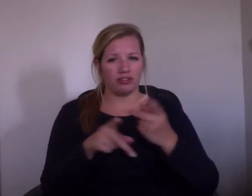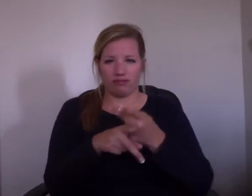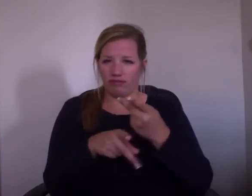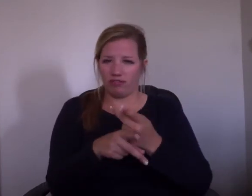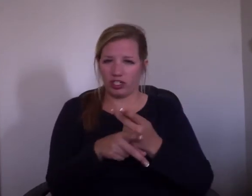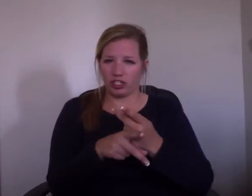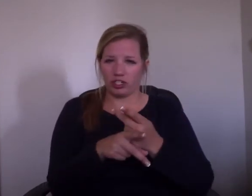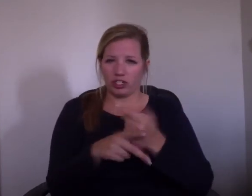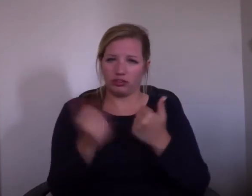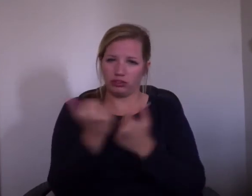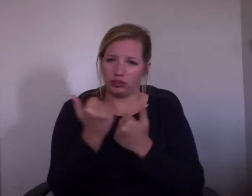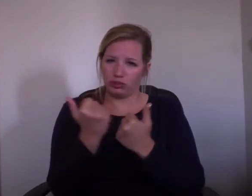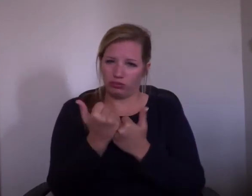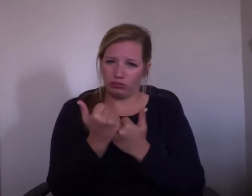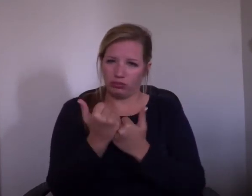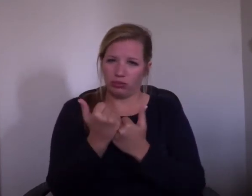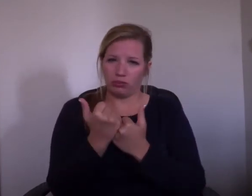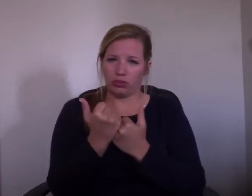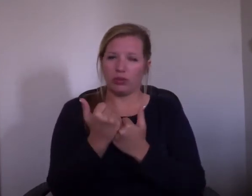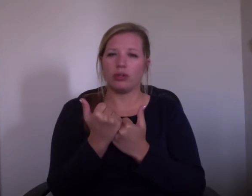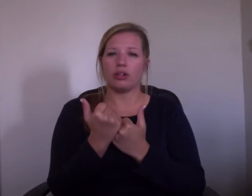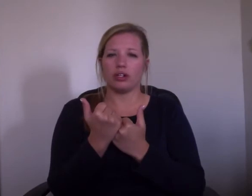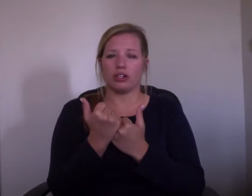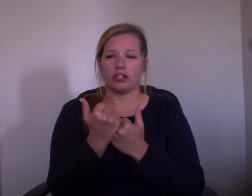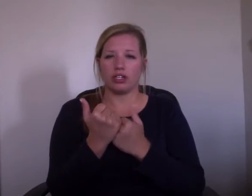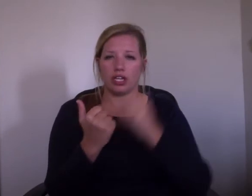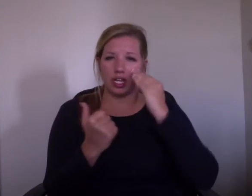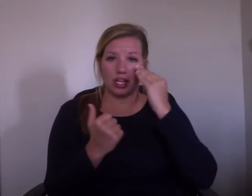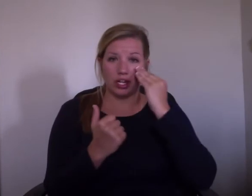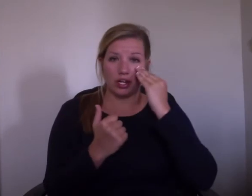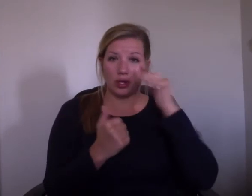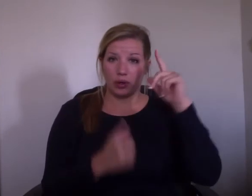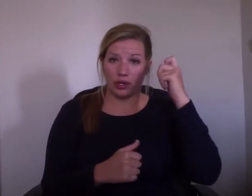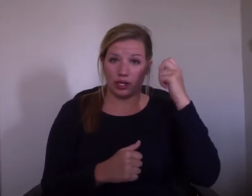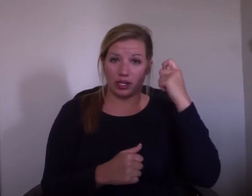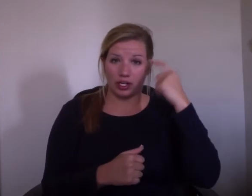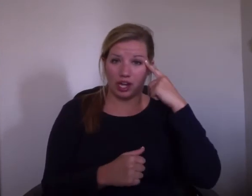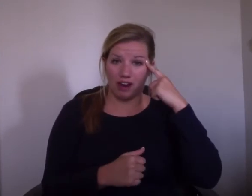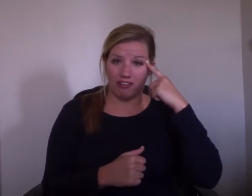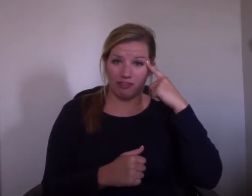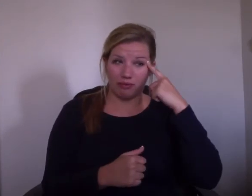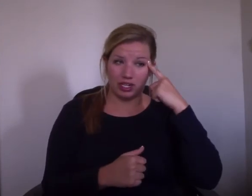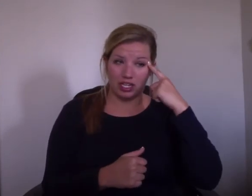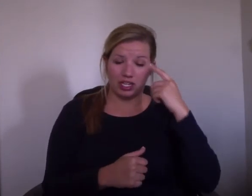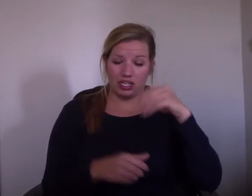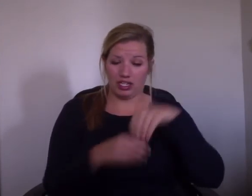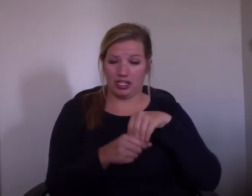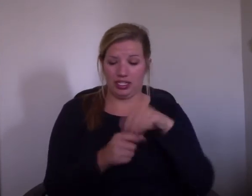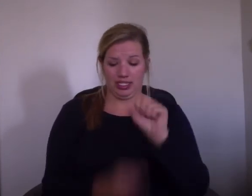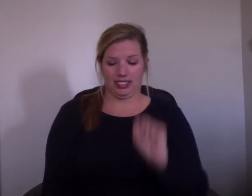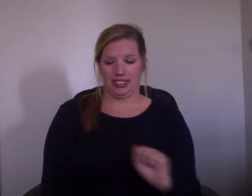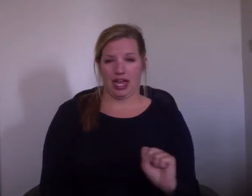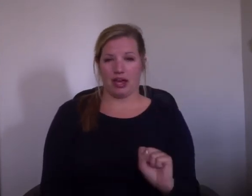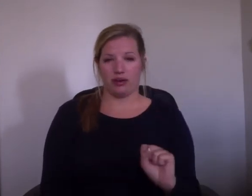support the Diem regime and government in the South. that begins to